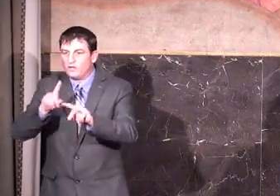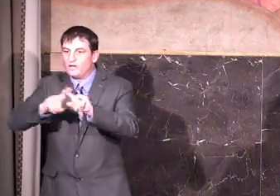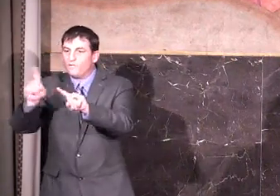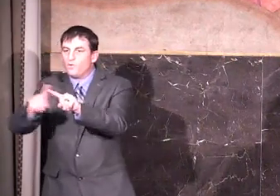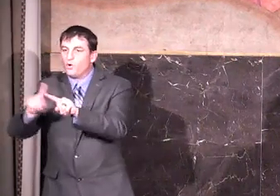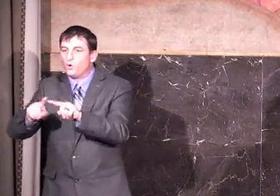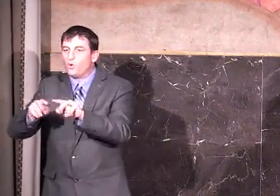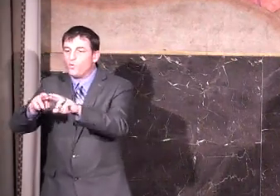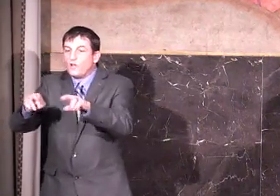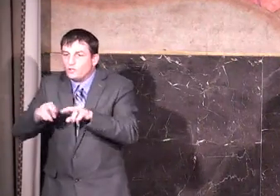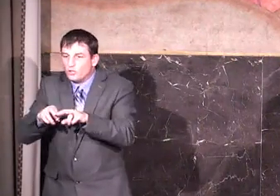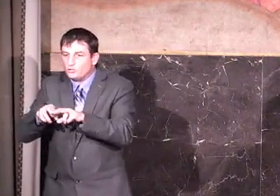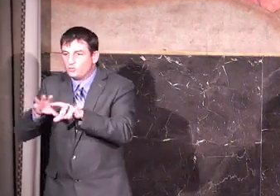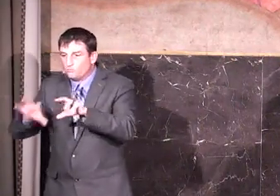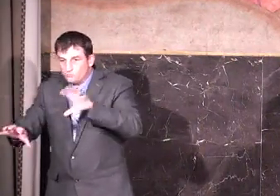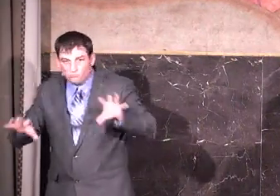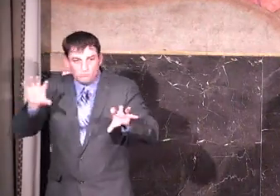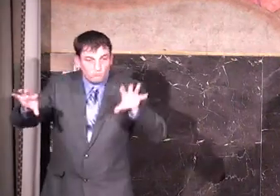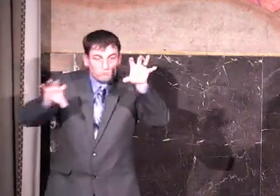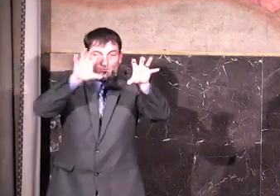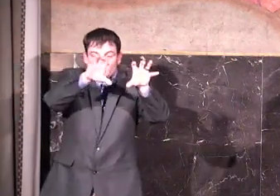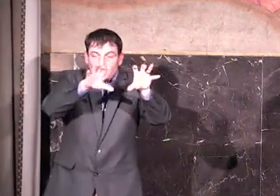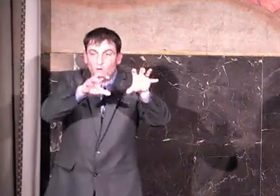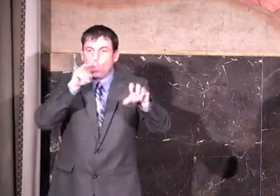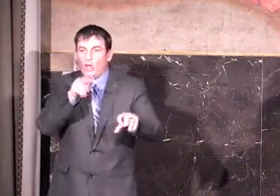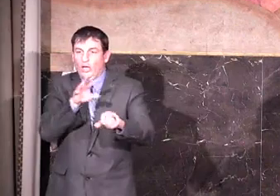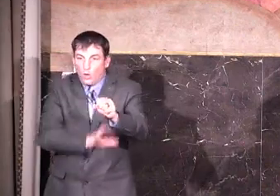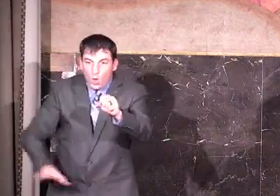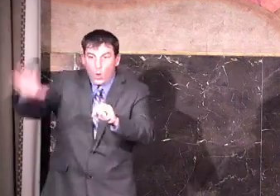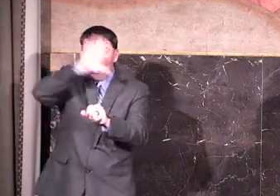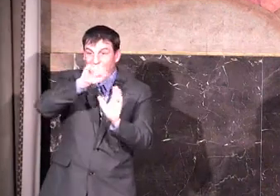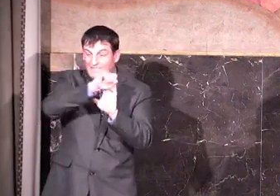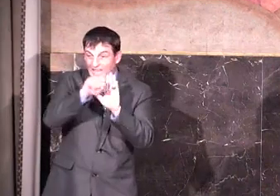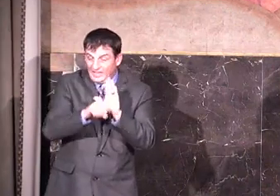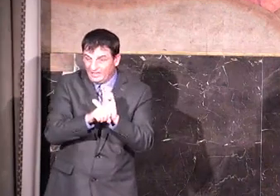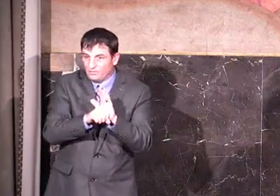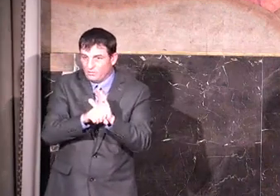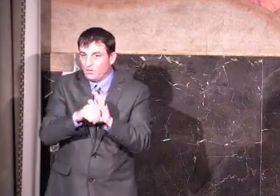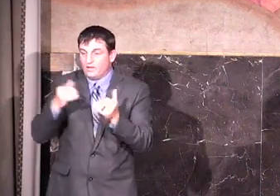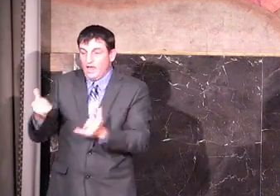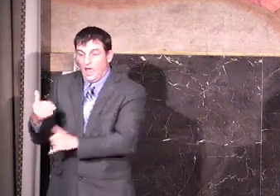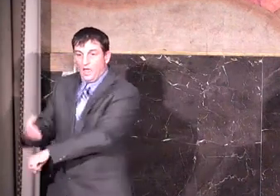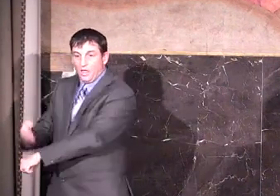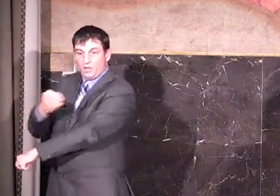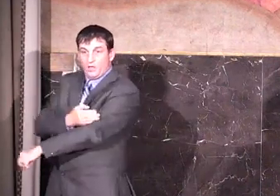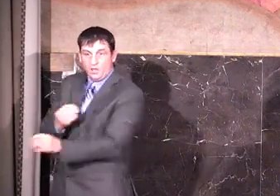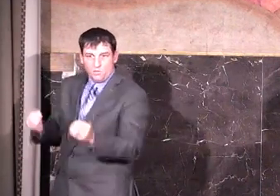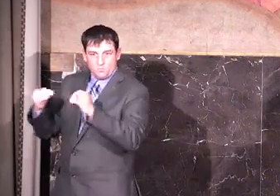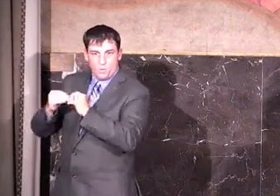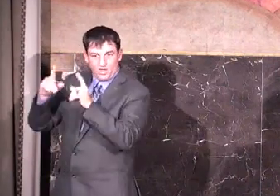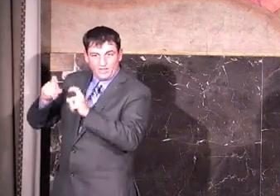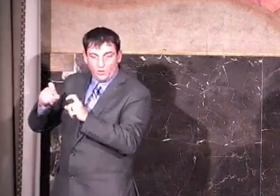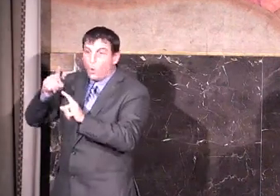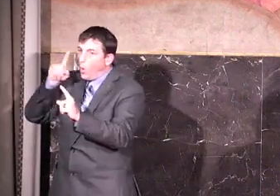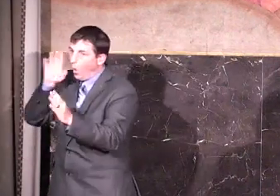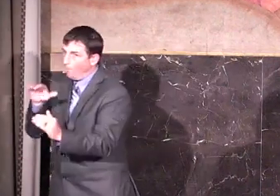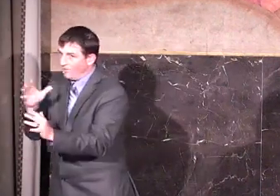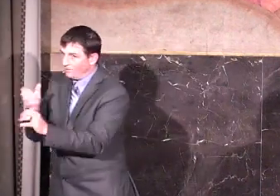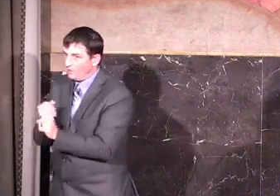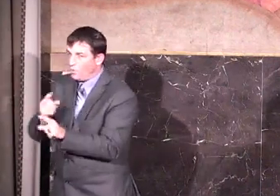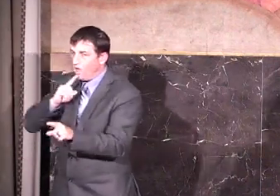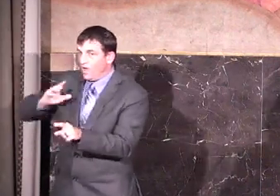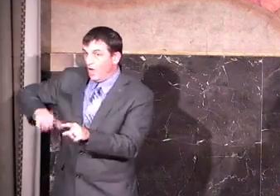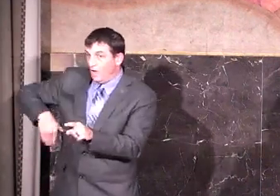in light of the fact that we have the enhanced testing capacity that we hope to have by then. We don't have it